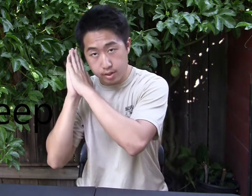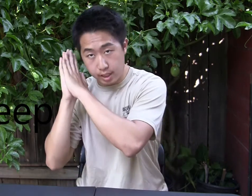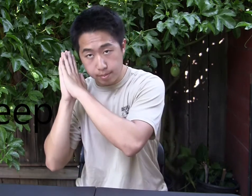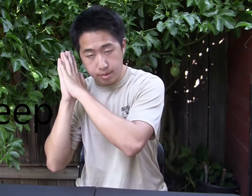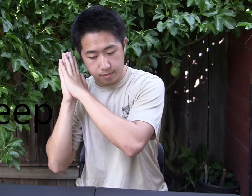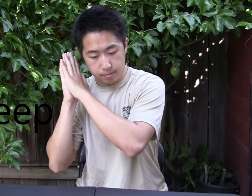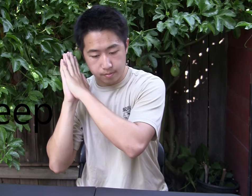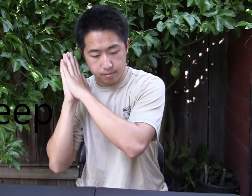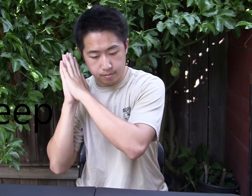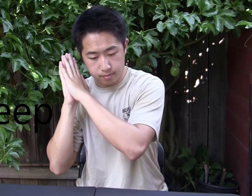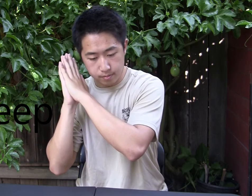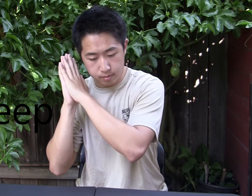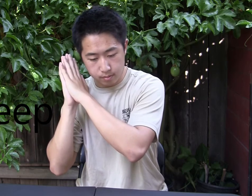Sleep.